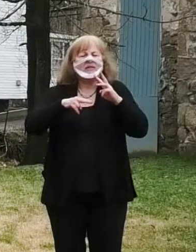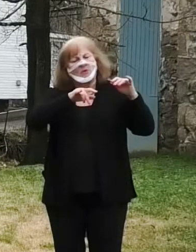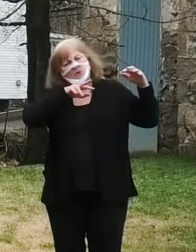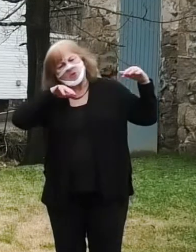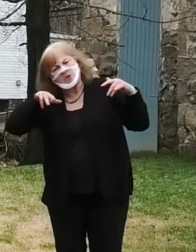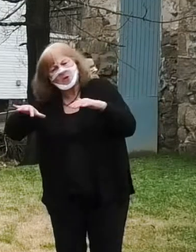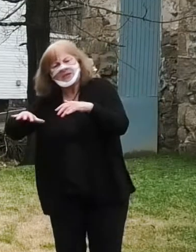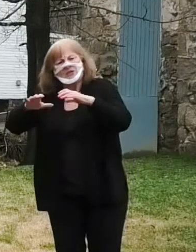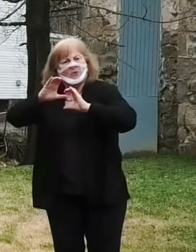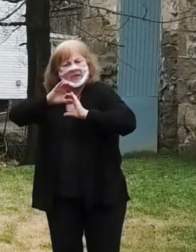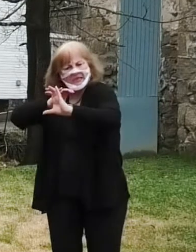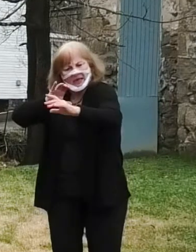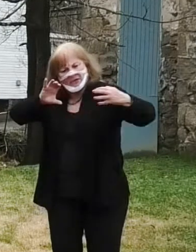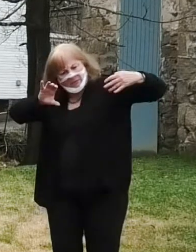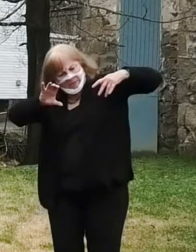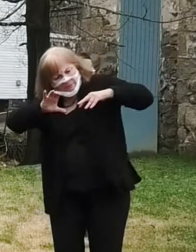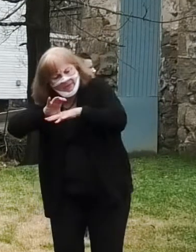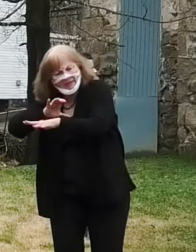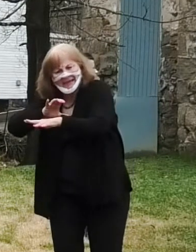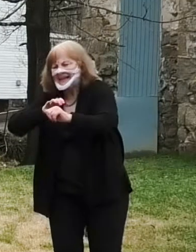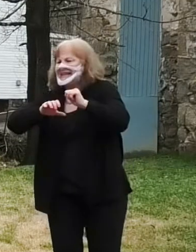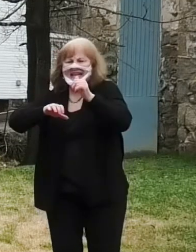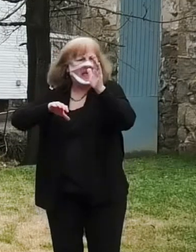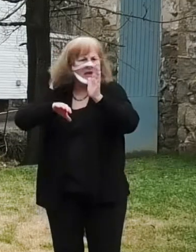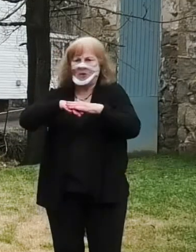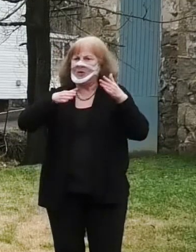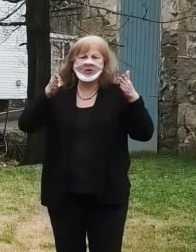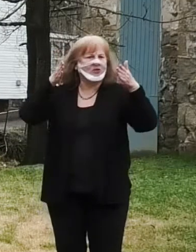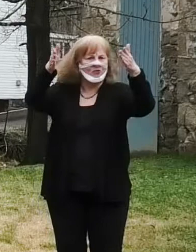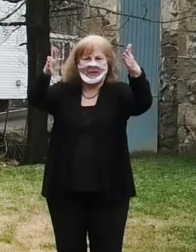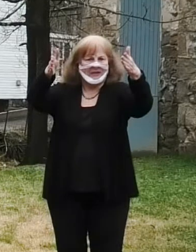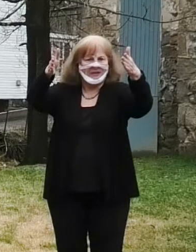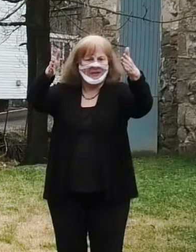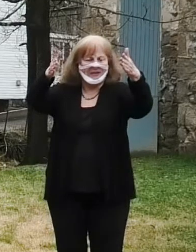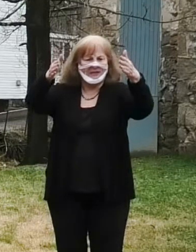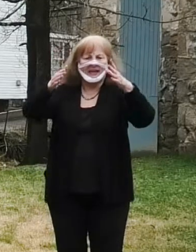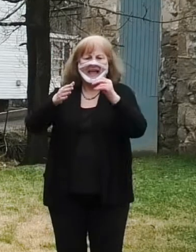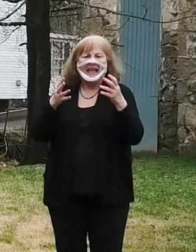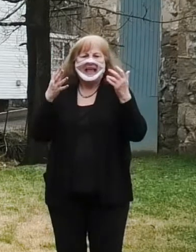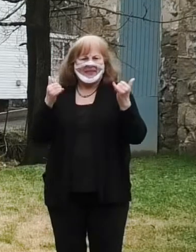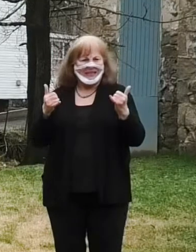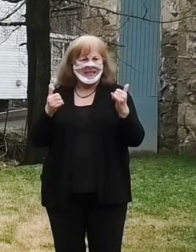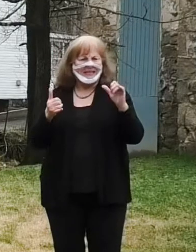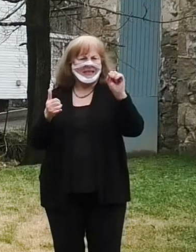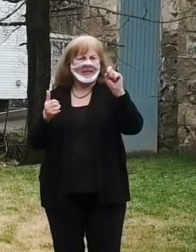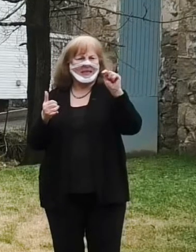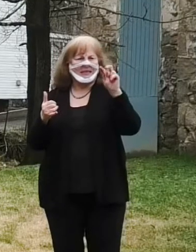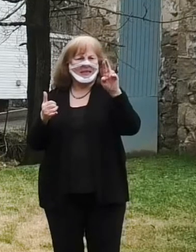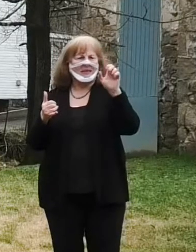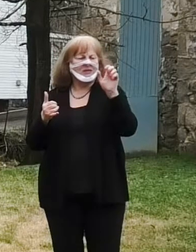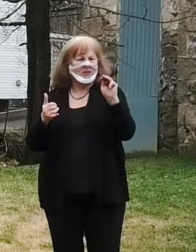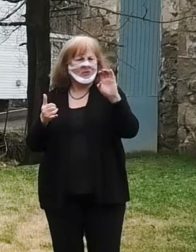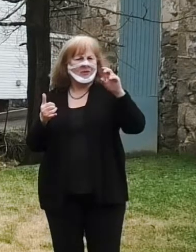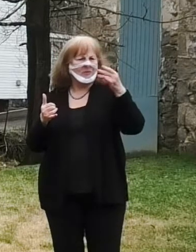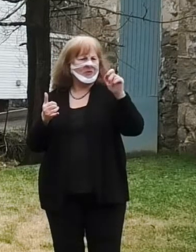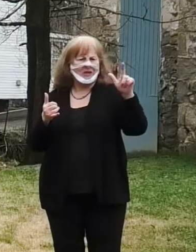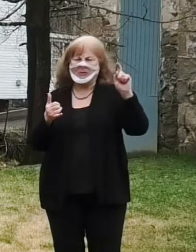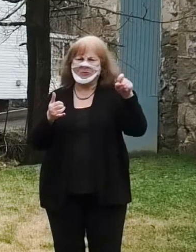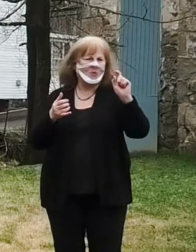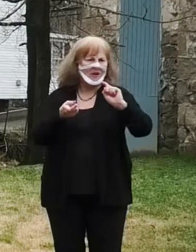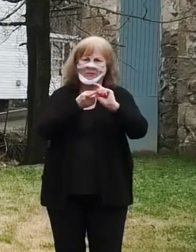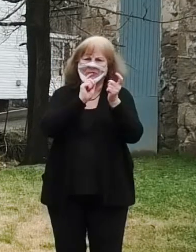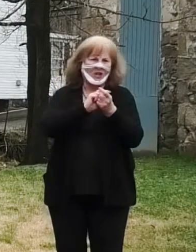the tunnel, stay off of the street, and the existing stream channel will not need to be